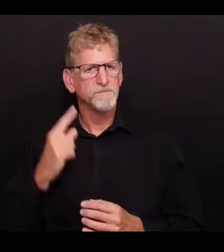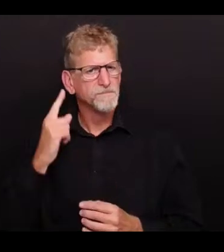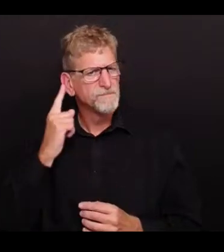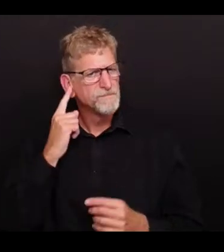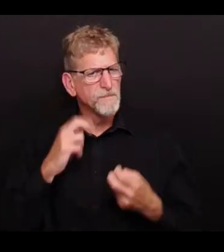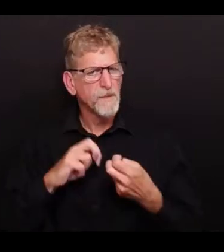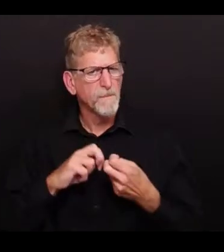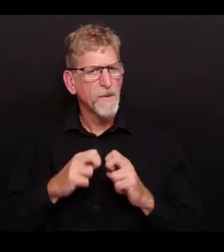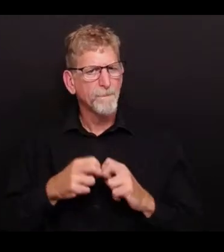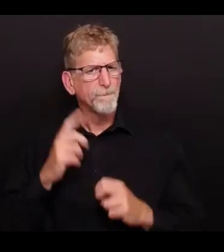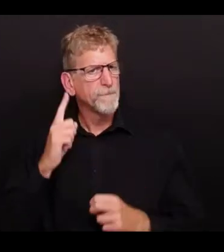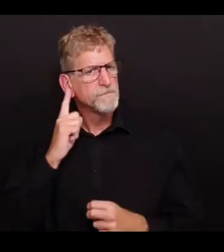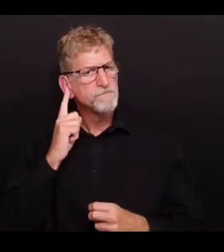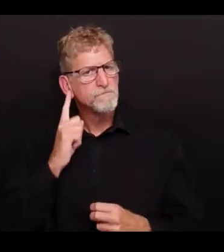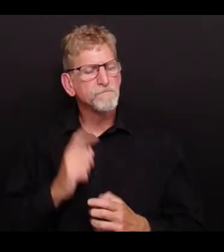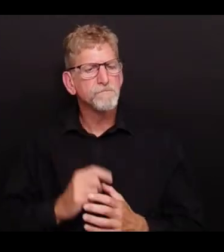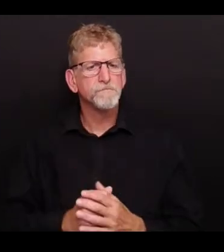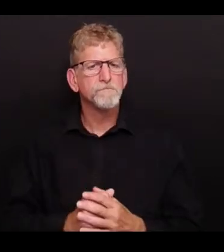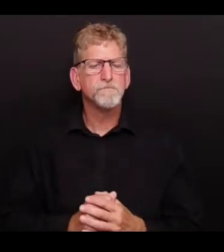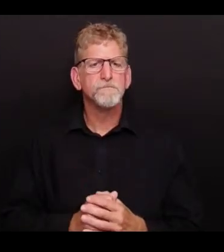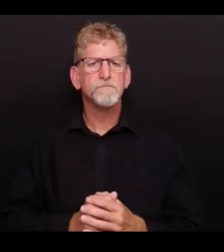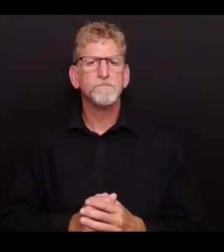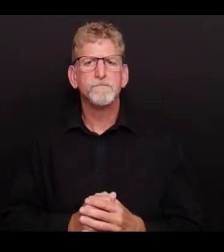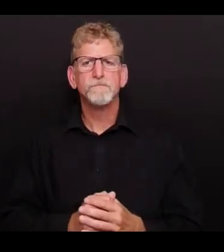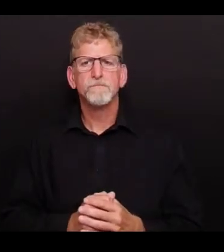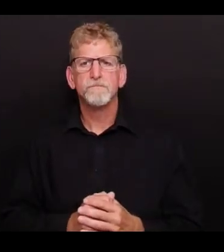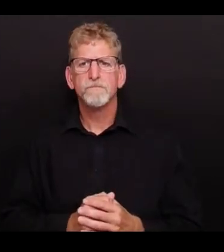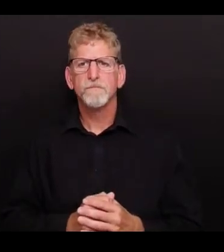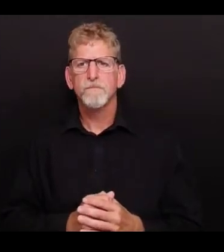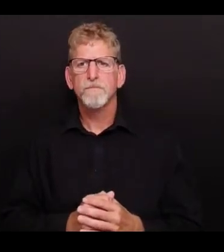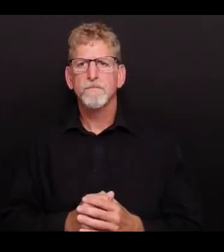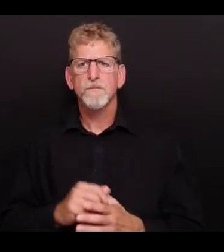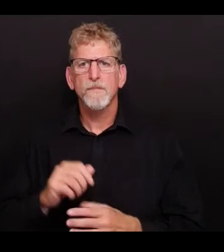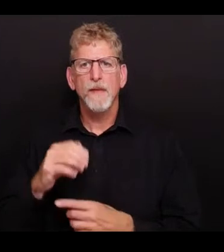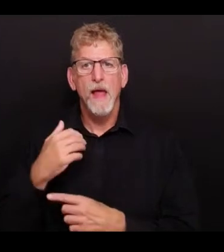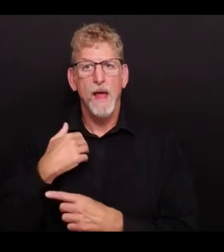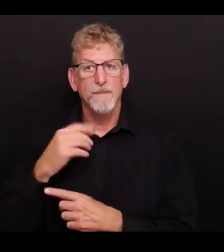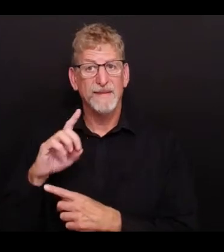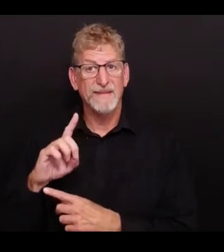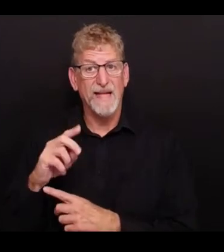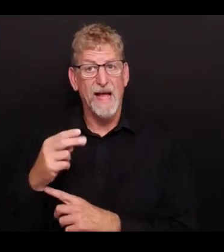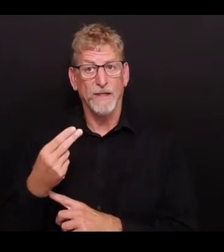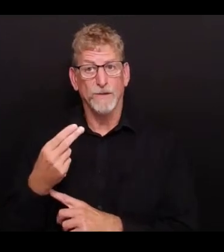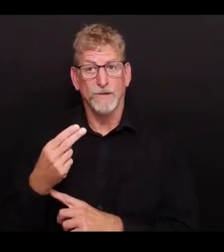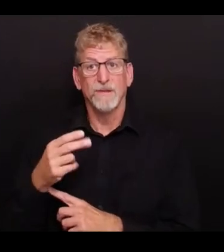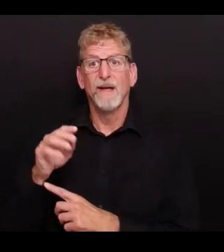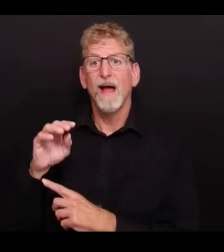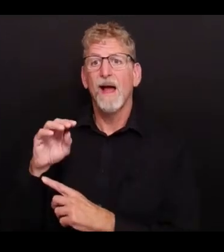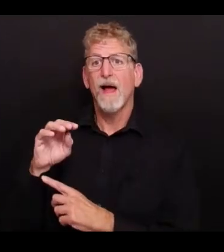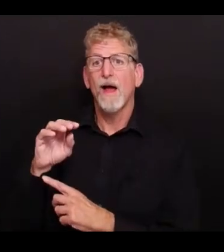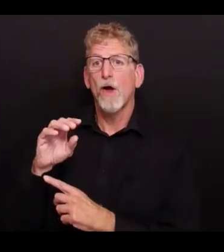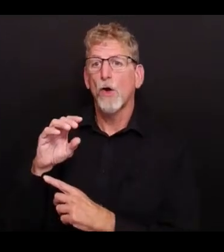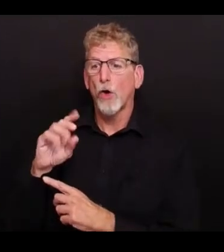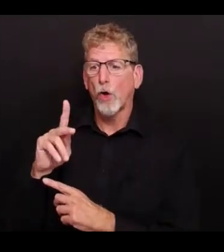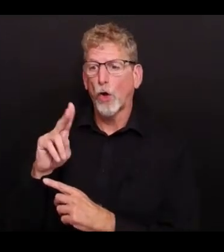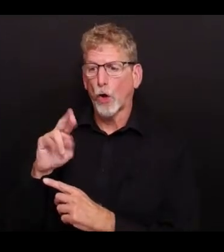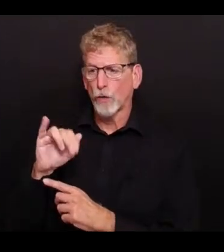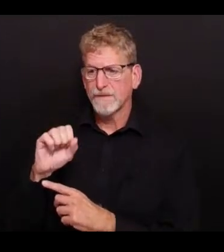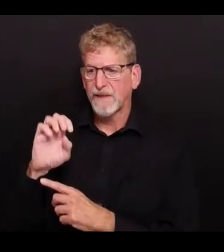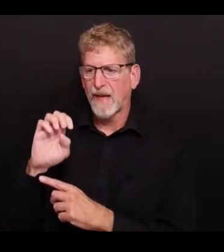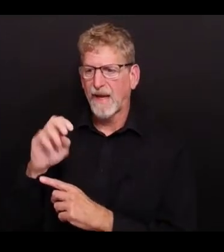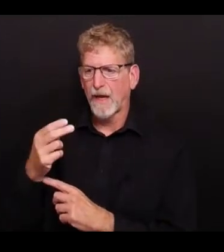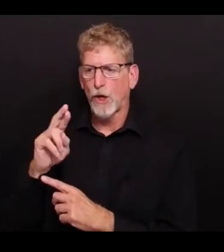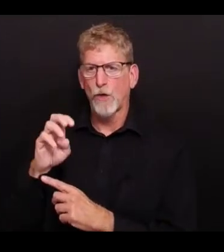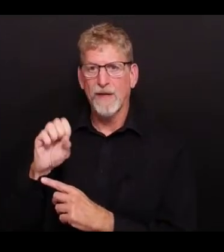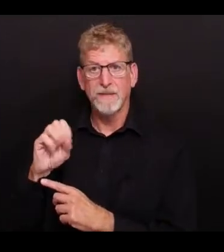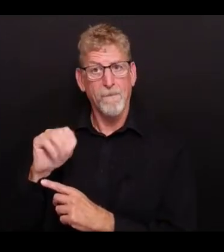L-U-M-B-A-R-D-E-N-B-S-O-N. We also have MDH Infectious Disease Director Chris Harrisman on the line. After those opening comments, we'll take questions from reporters. With that,